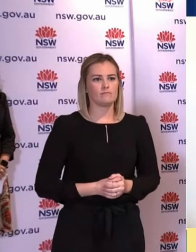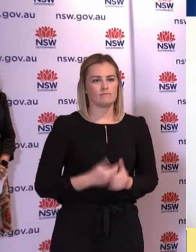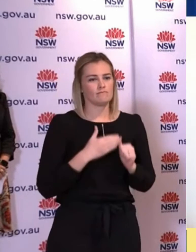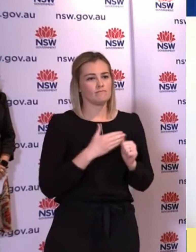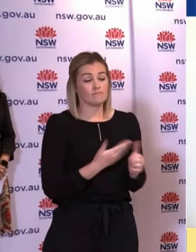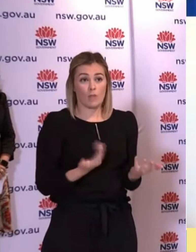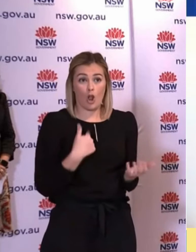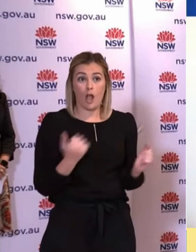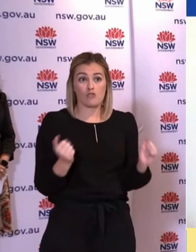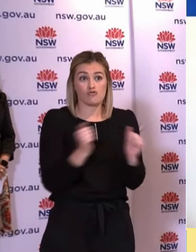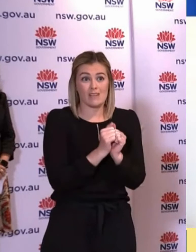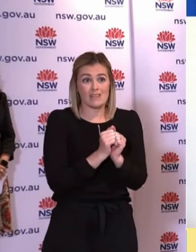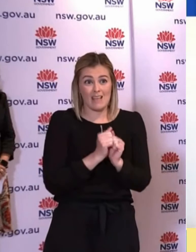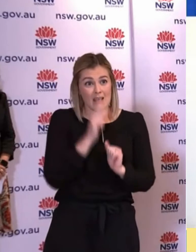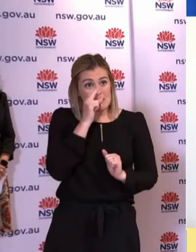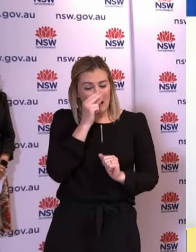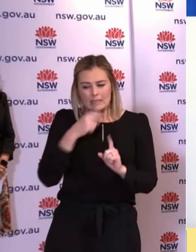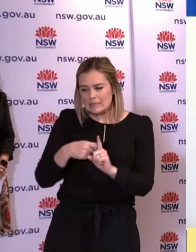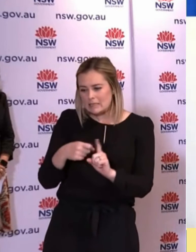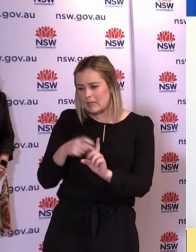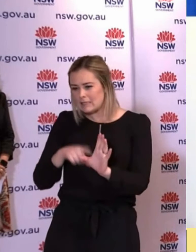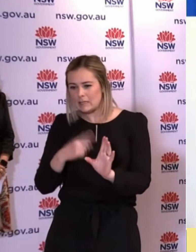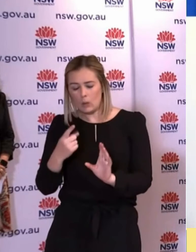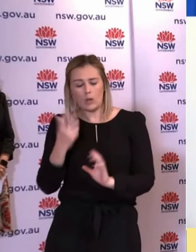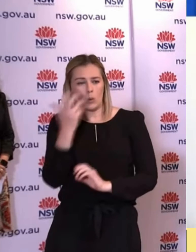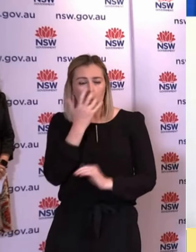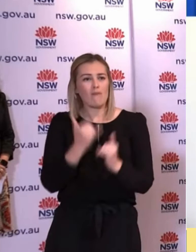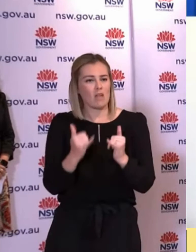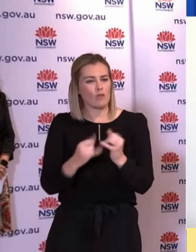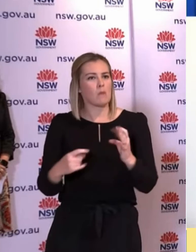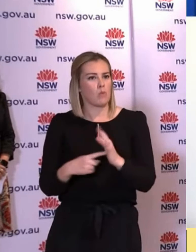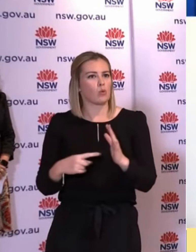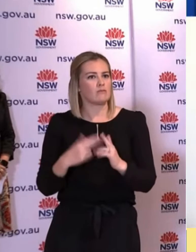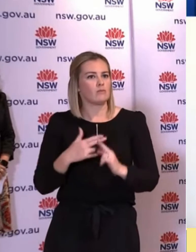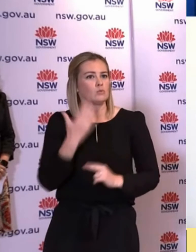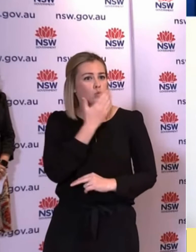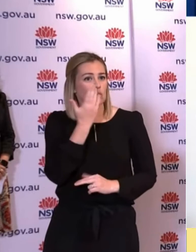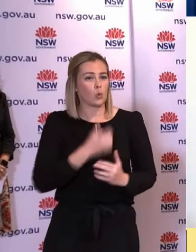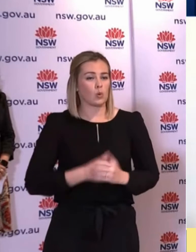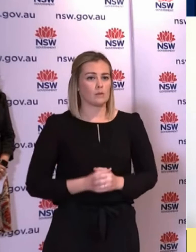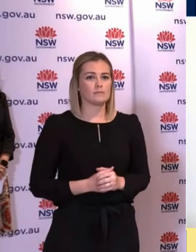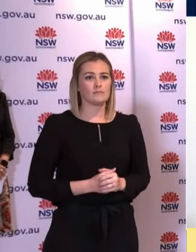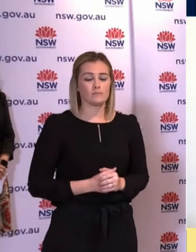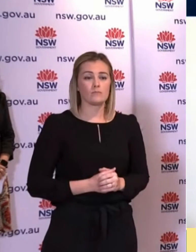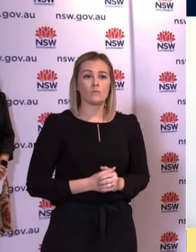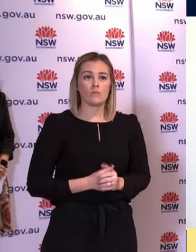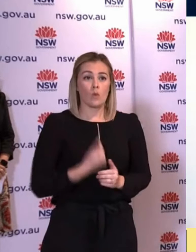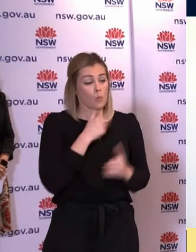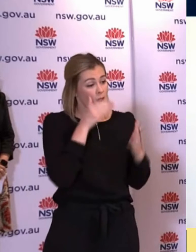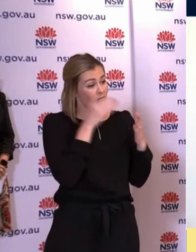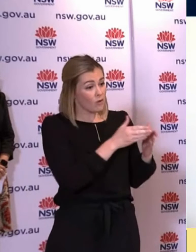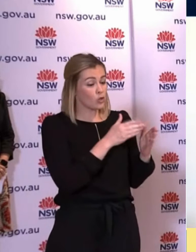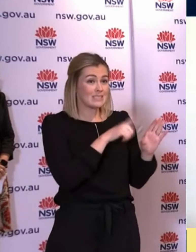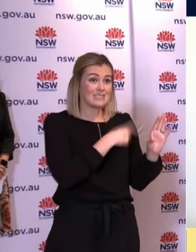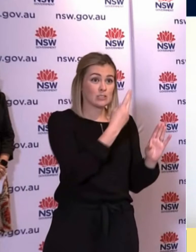years, and I can only tell you, Alex, that New South Wales Health are working very, very much, very closely with New South